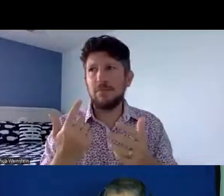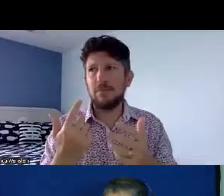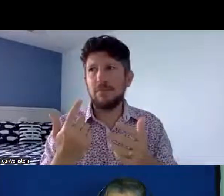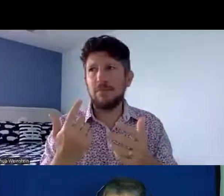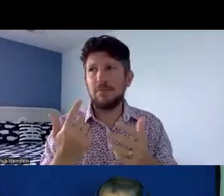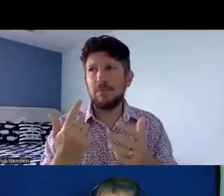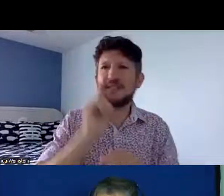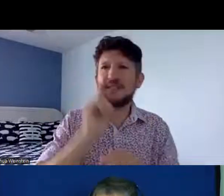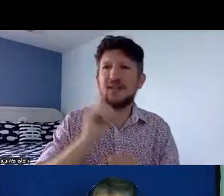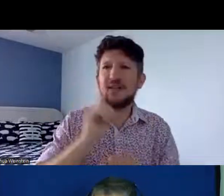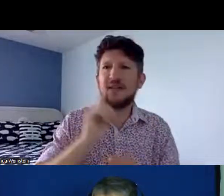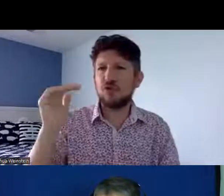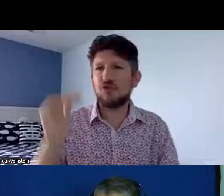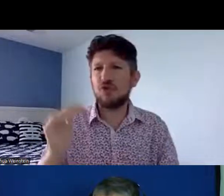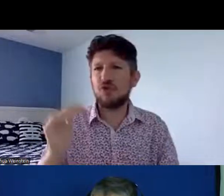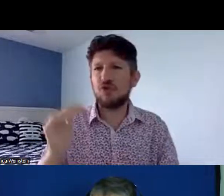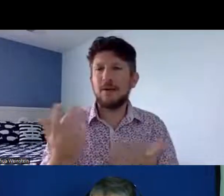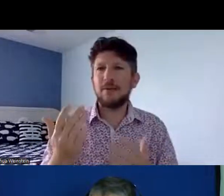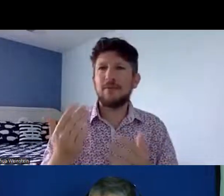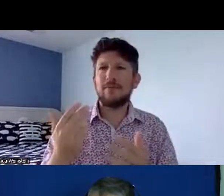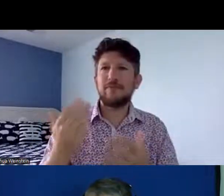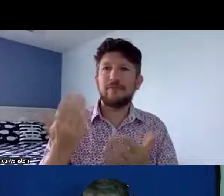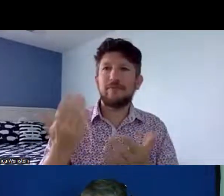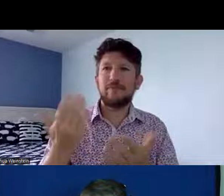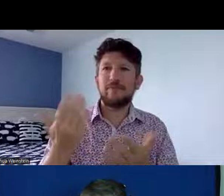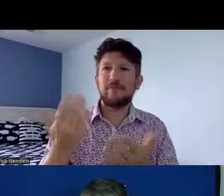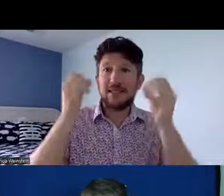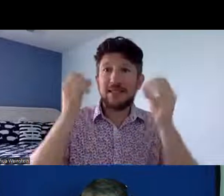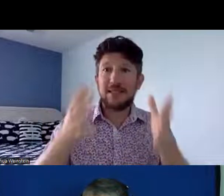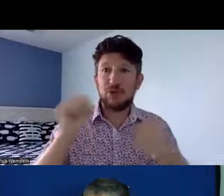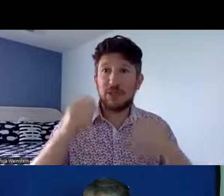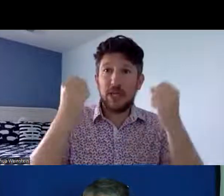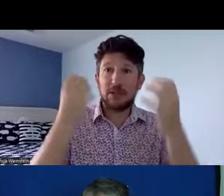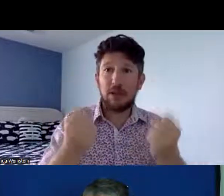in comparison these different groups that we were studying.